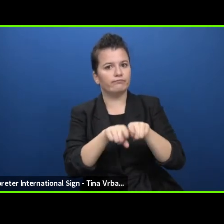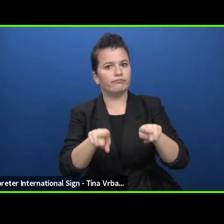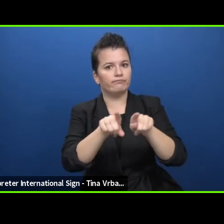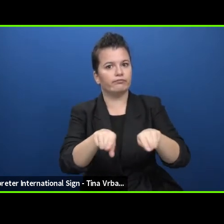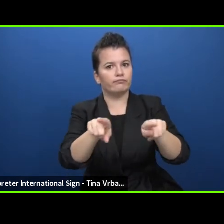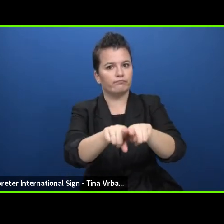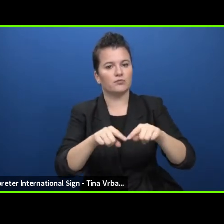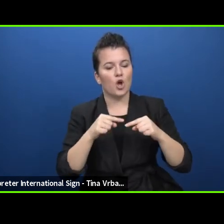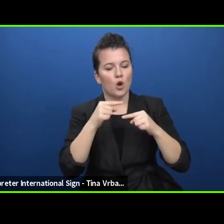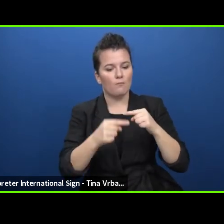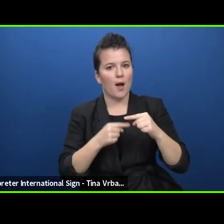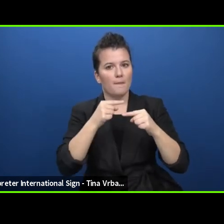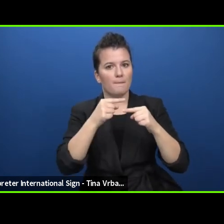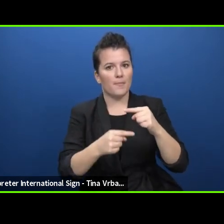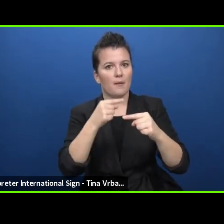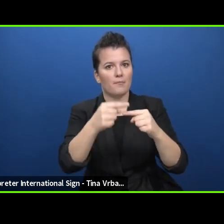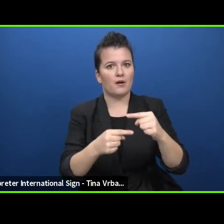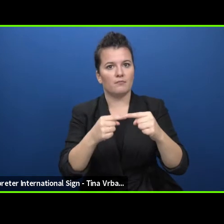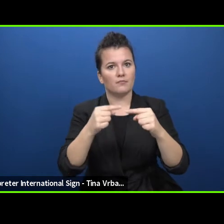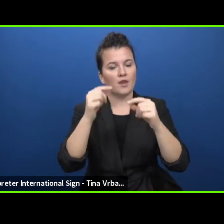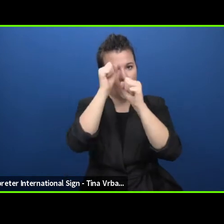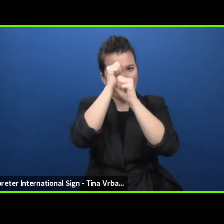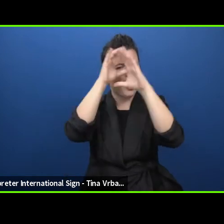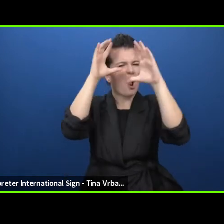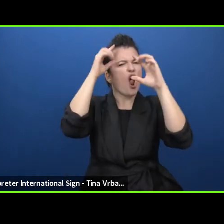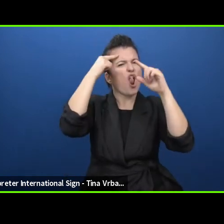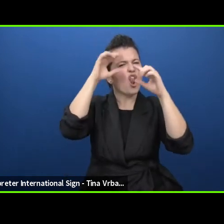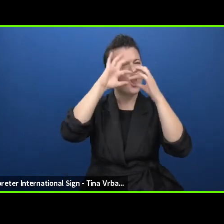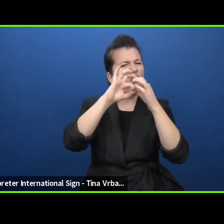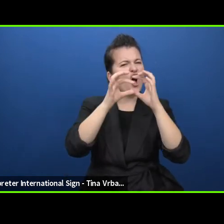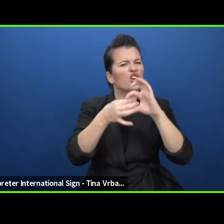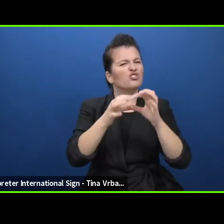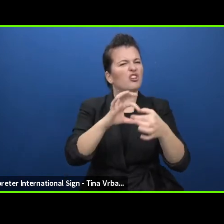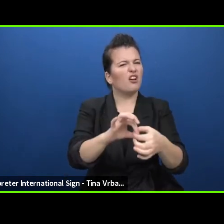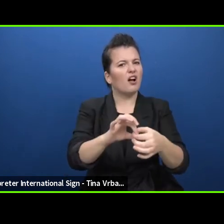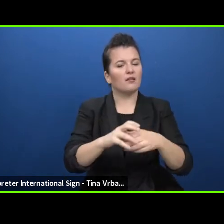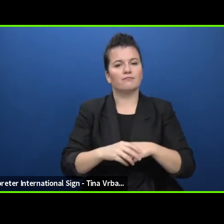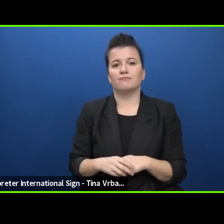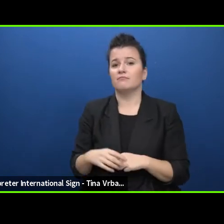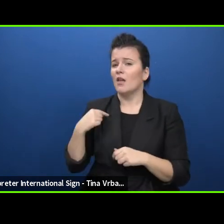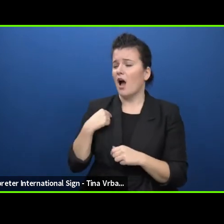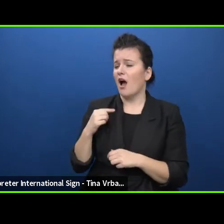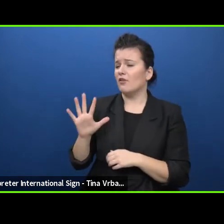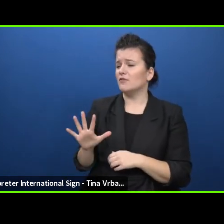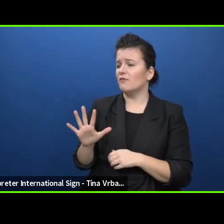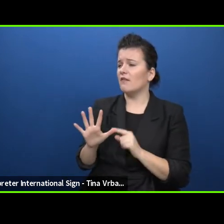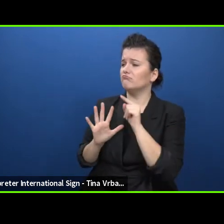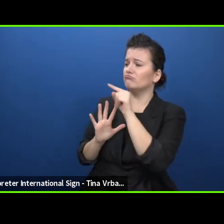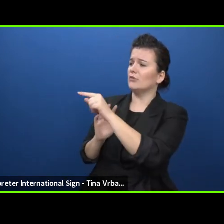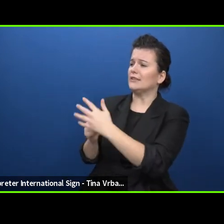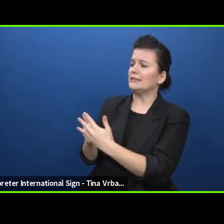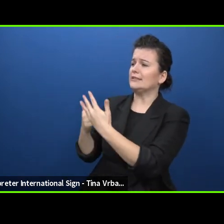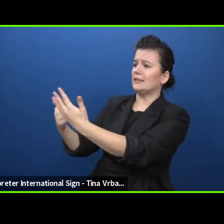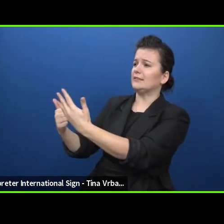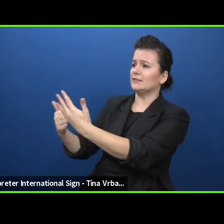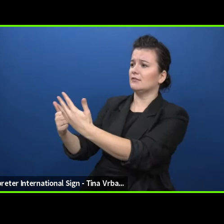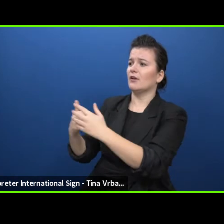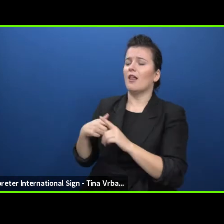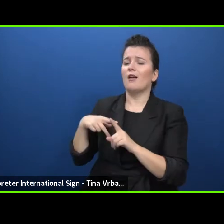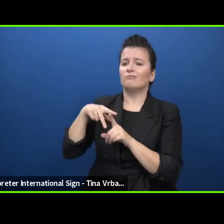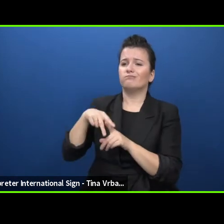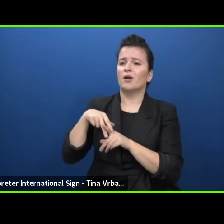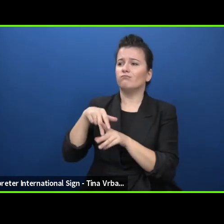I was five and he was six. We rode on horses made of sticks. He